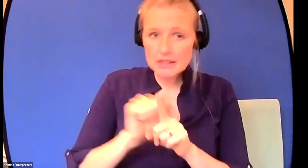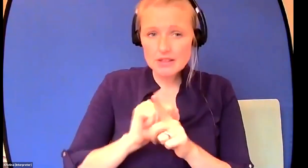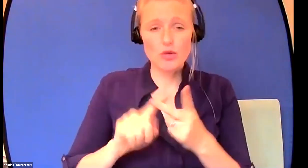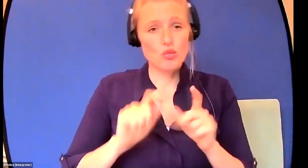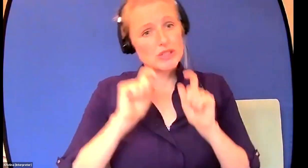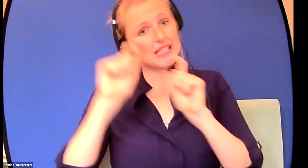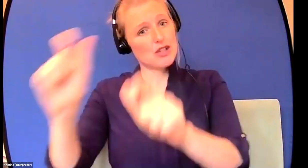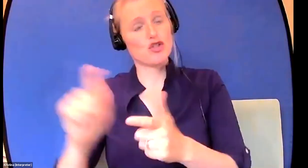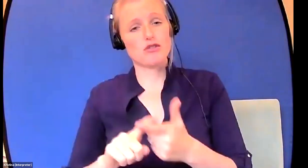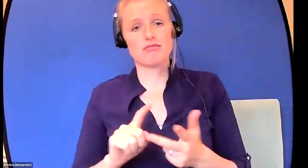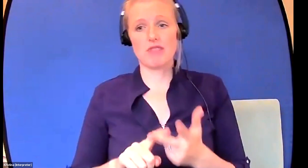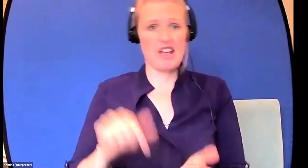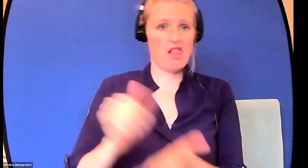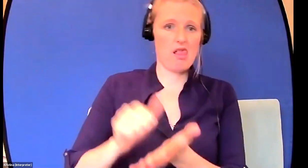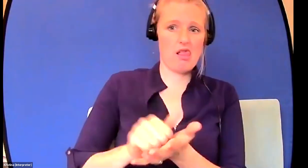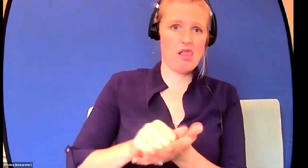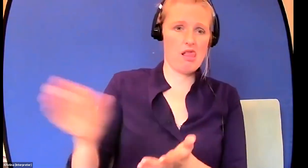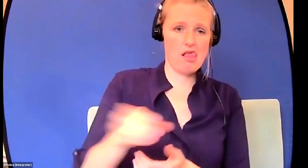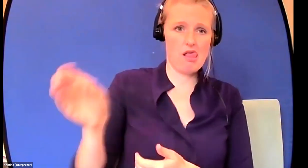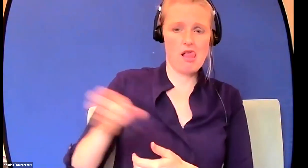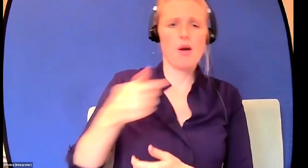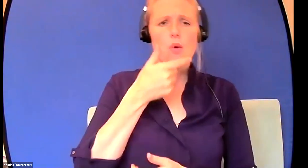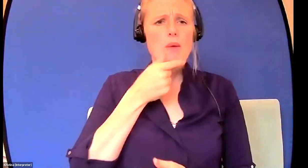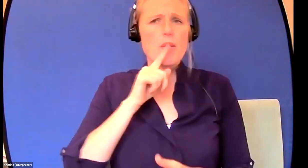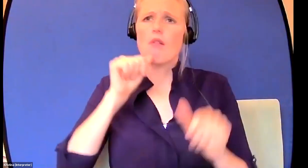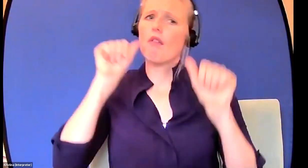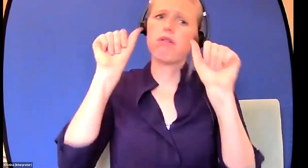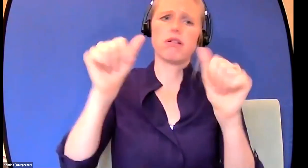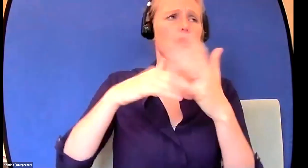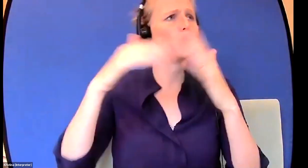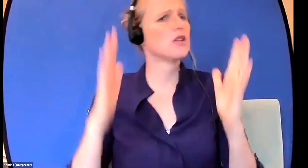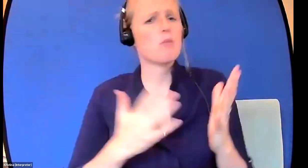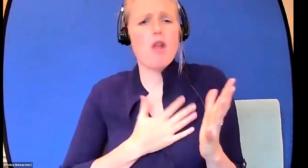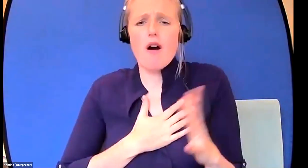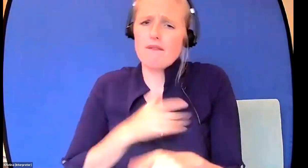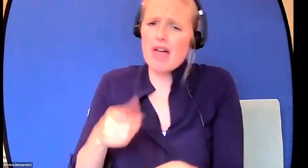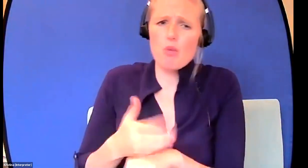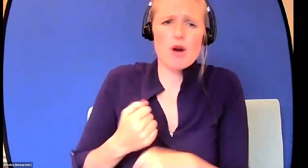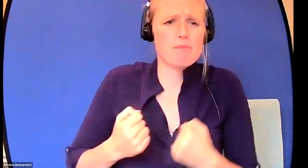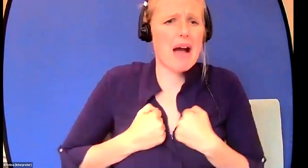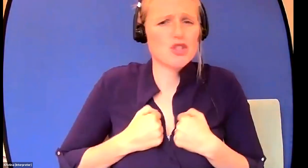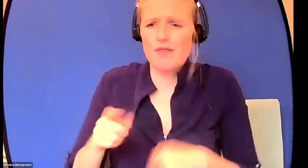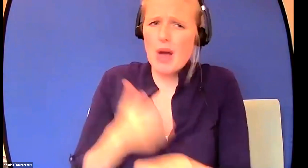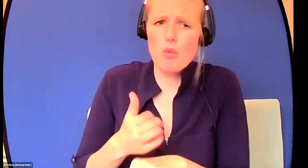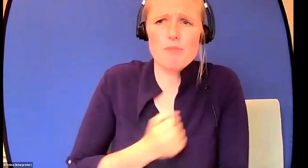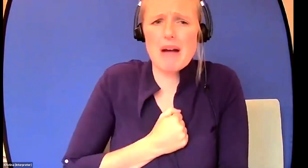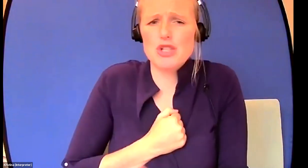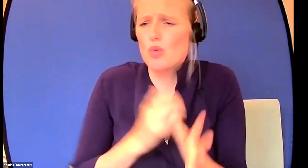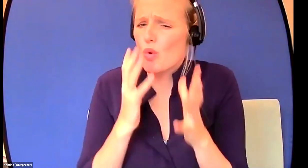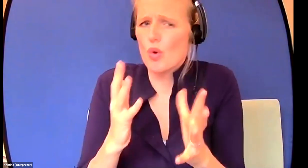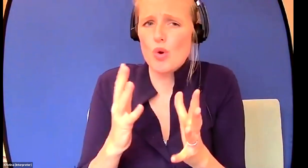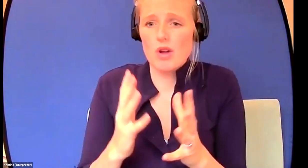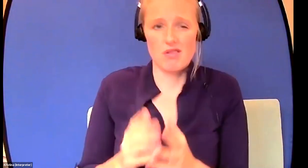and exploiting people's love for working in a museum to ensure that they remain at an